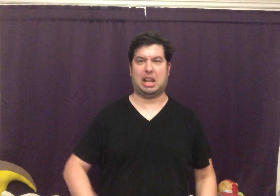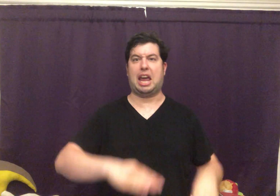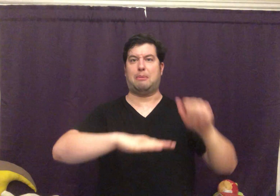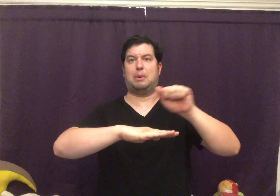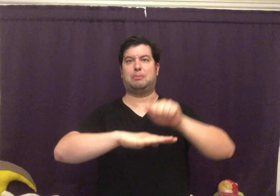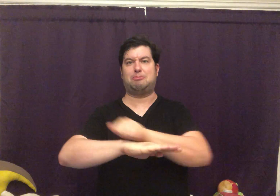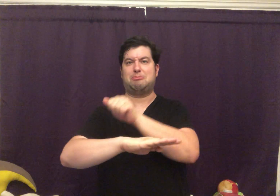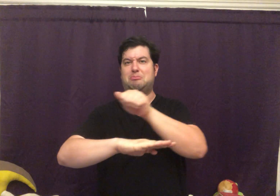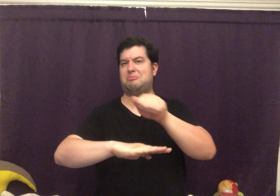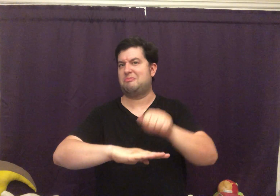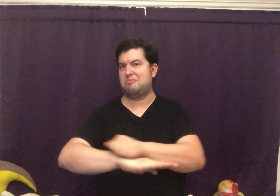Blame.